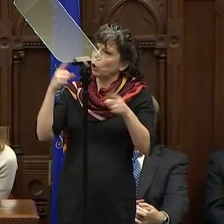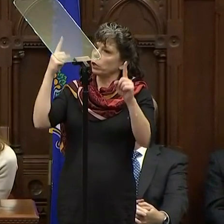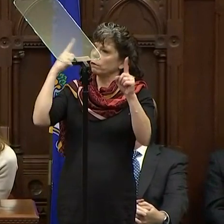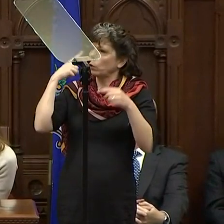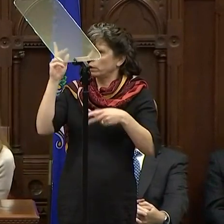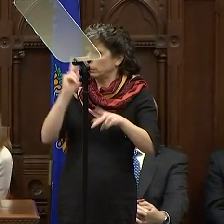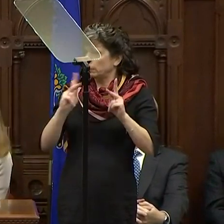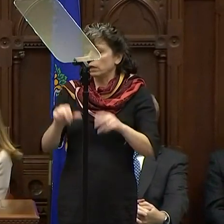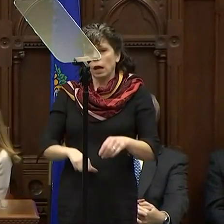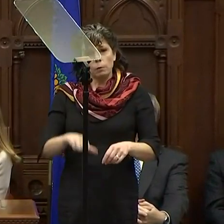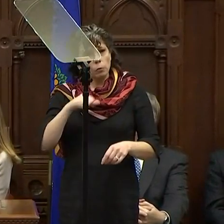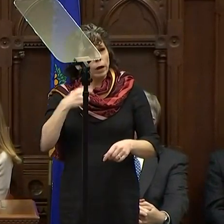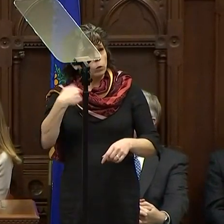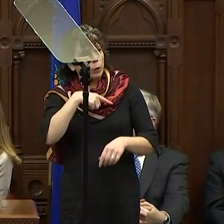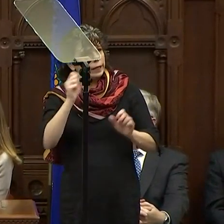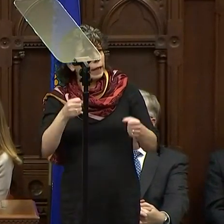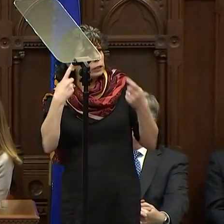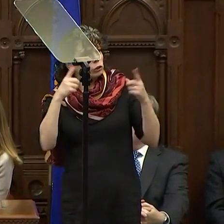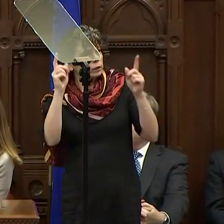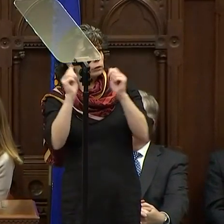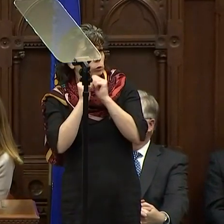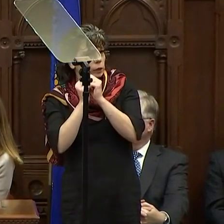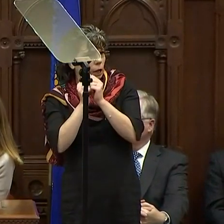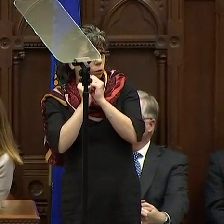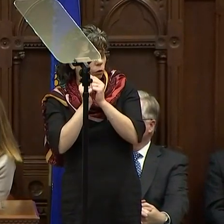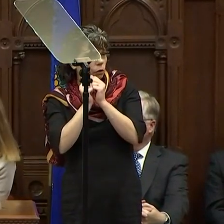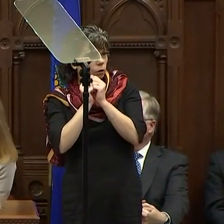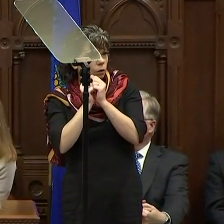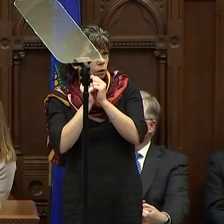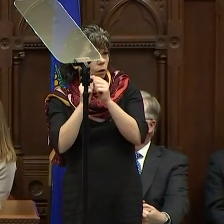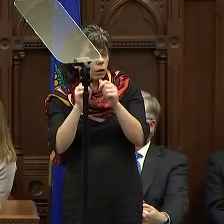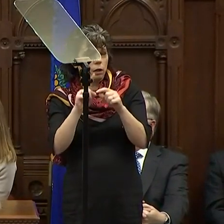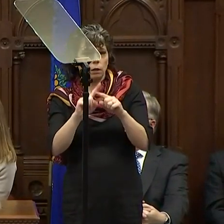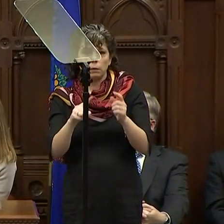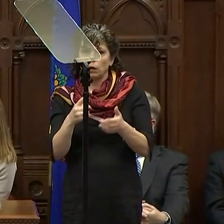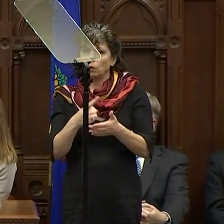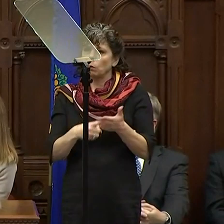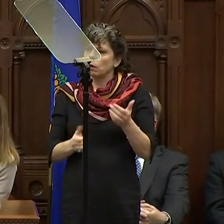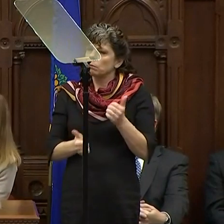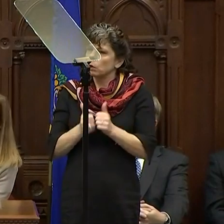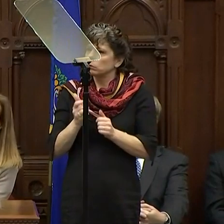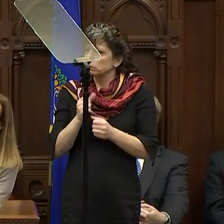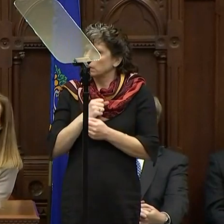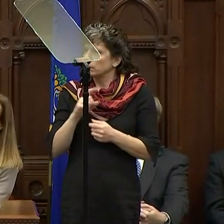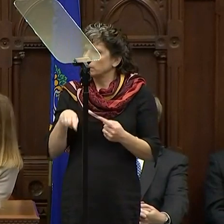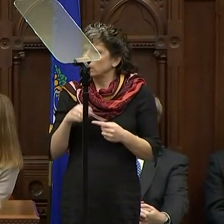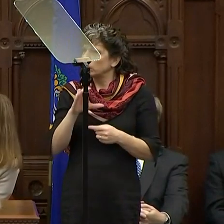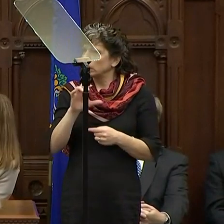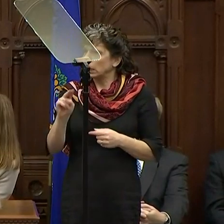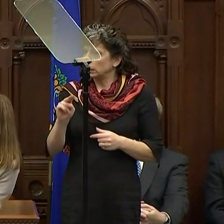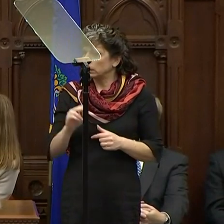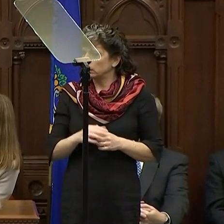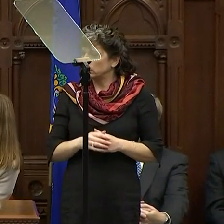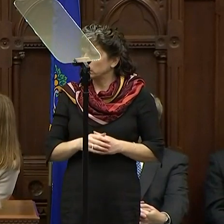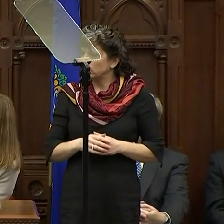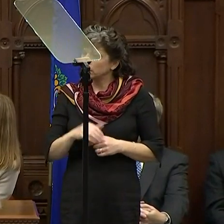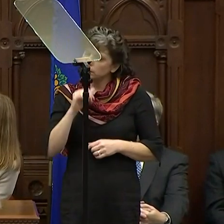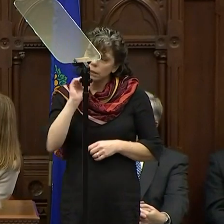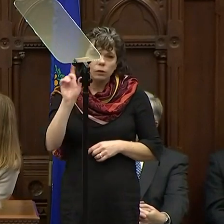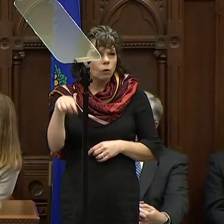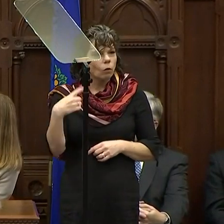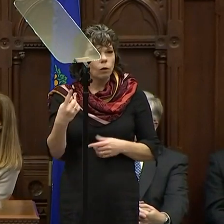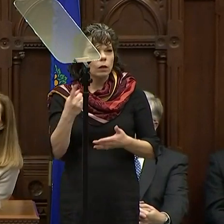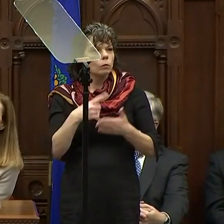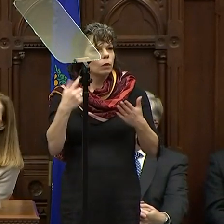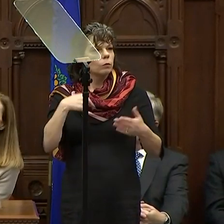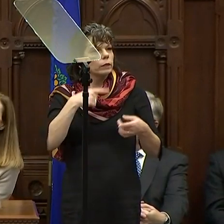able to achieve together. But what I love about Connecticut is not just what we've achieved,